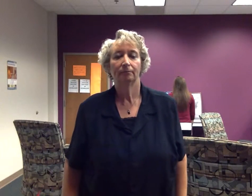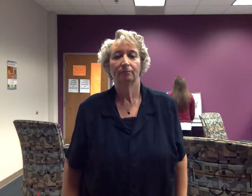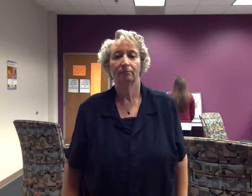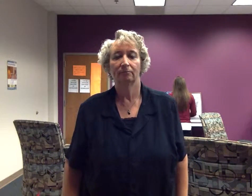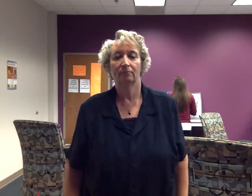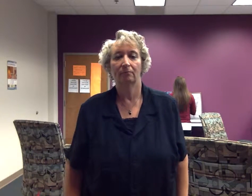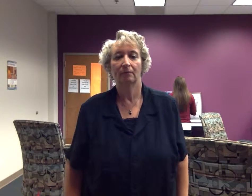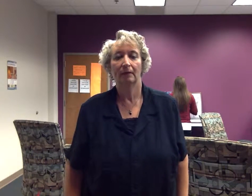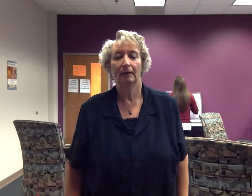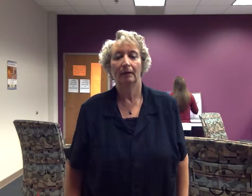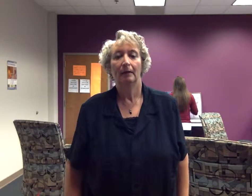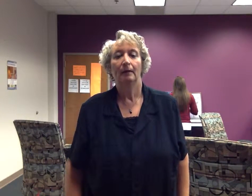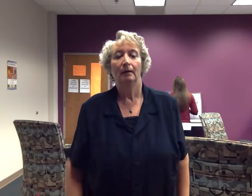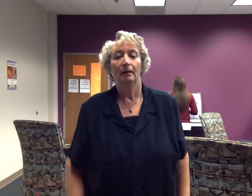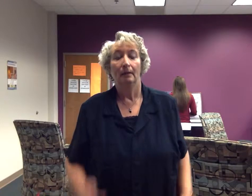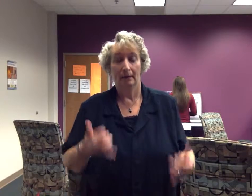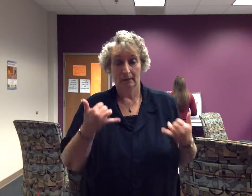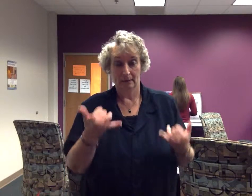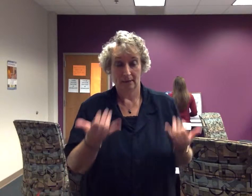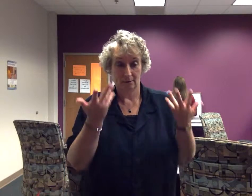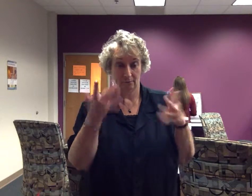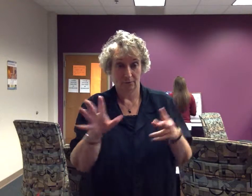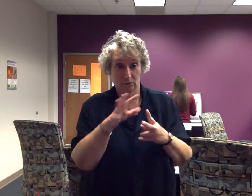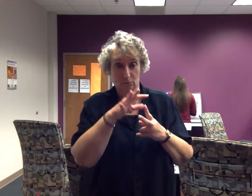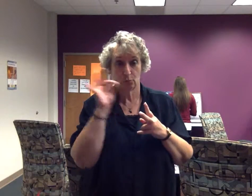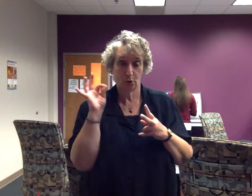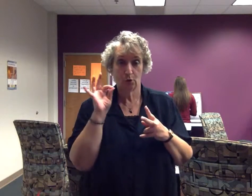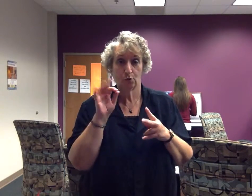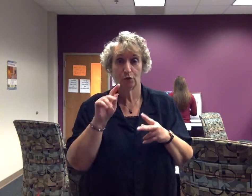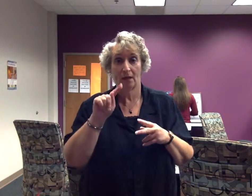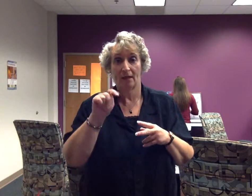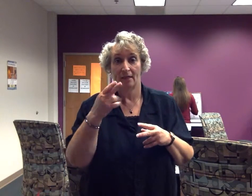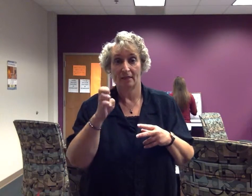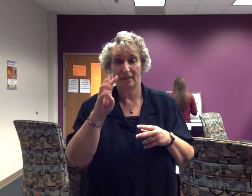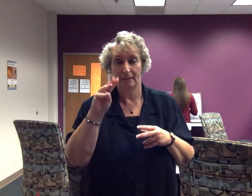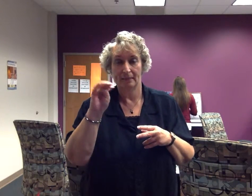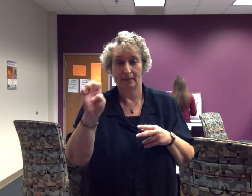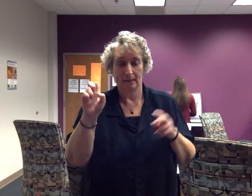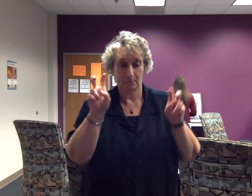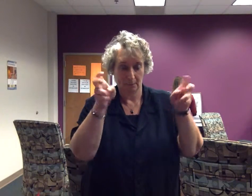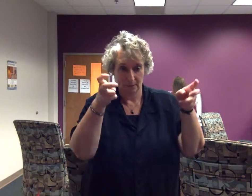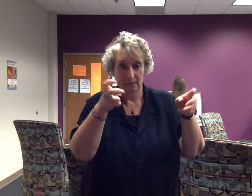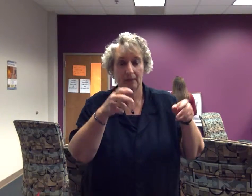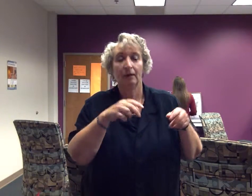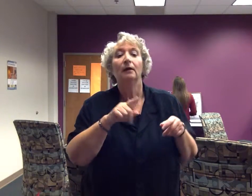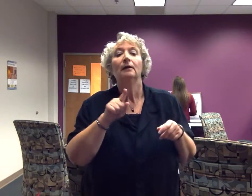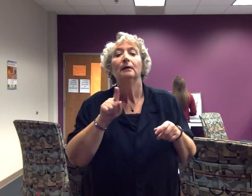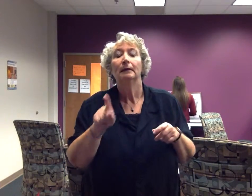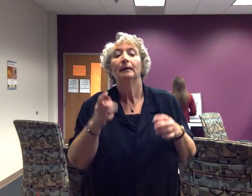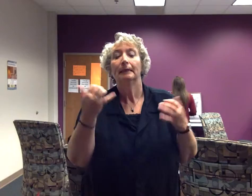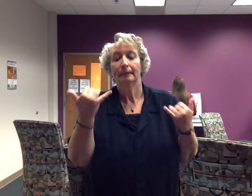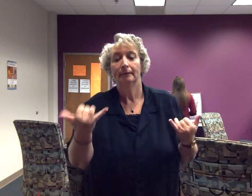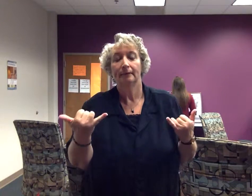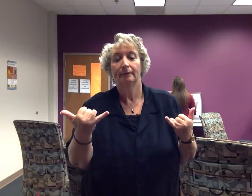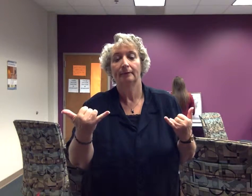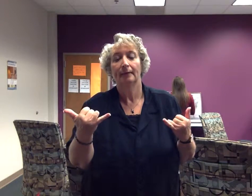enduring understandings for those themes, the next step is to design a plan to connect those themes to students at the beginning of the course.